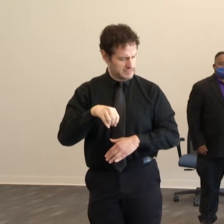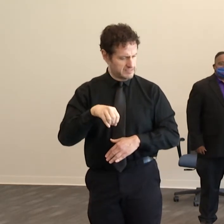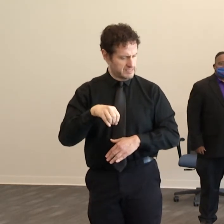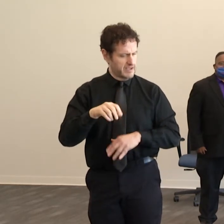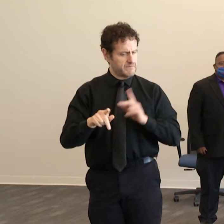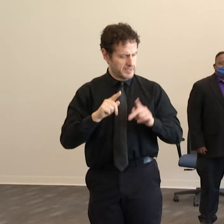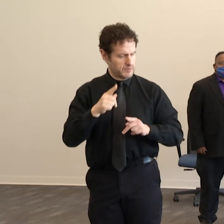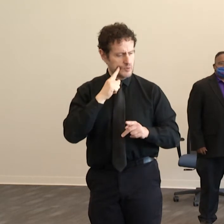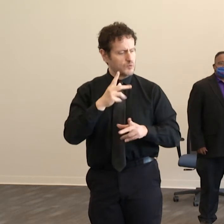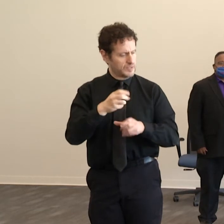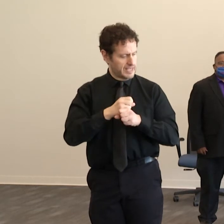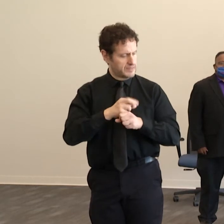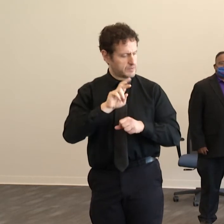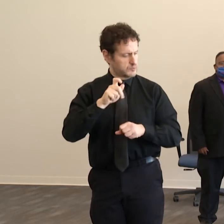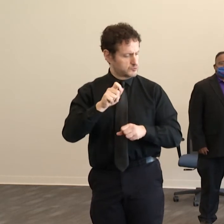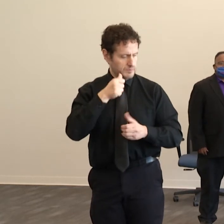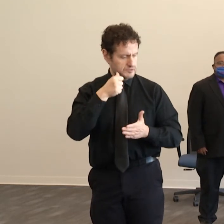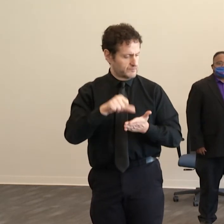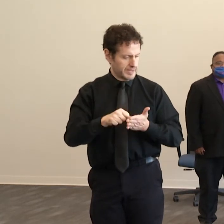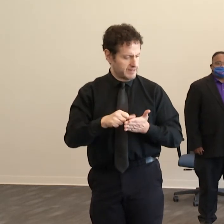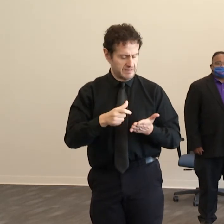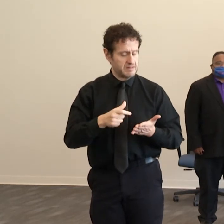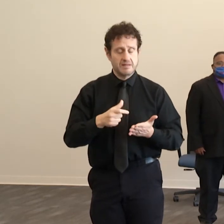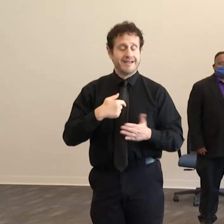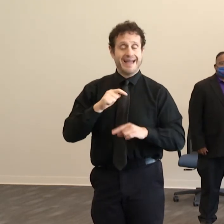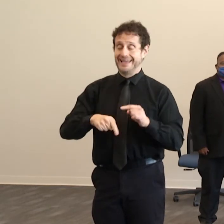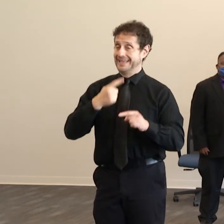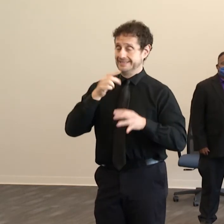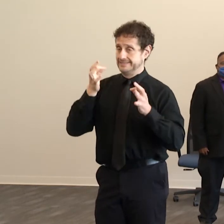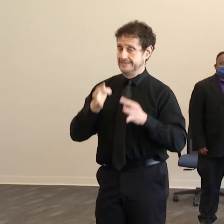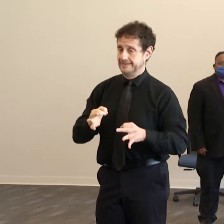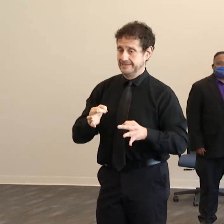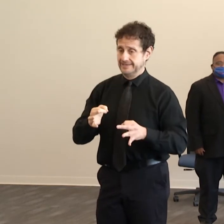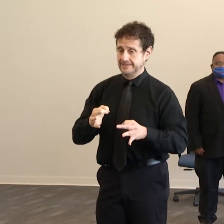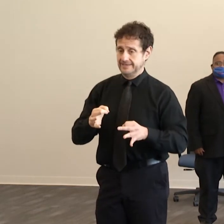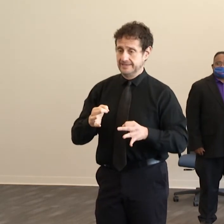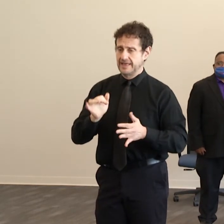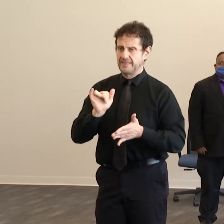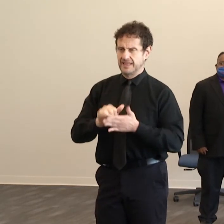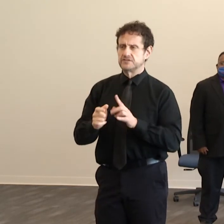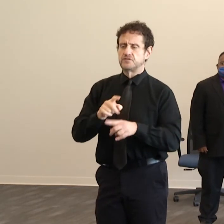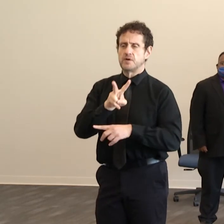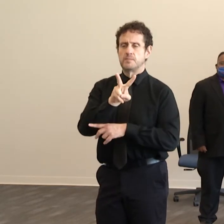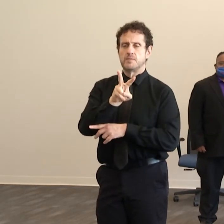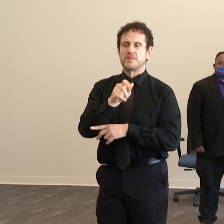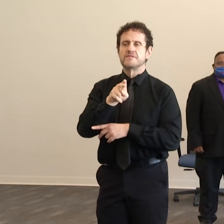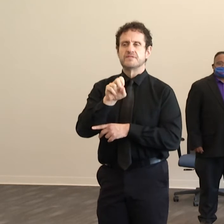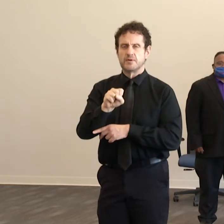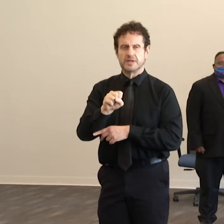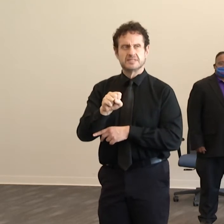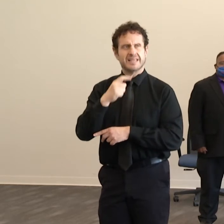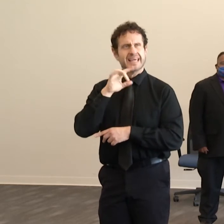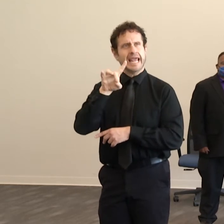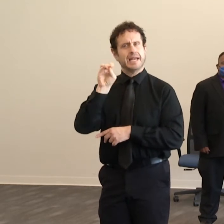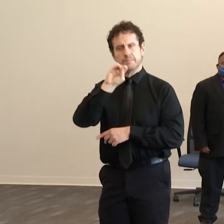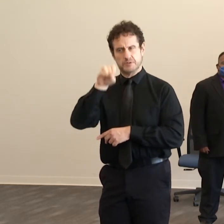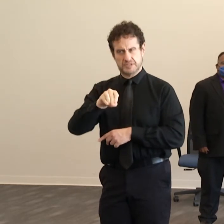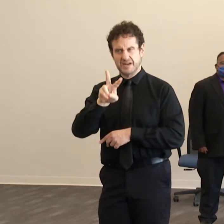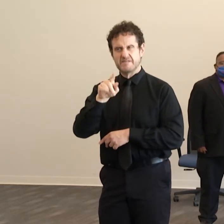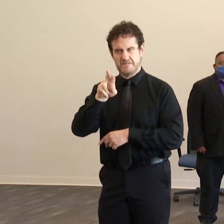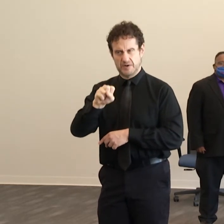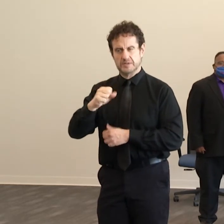from mail? You got that from the Well, post I can't office? say for certain. My guess is that's going to be from the Veterans Administration. It's the same figure we all use.